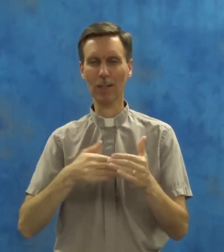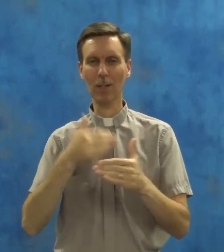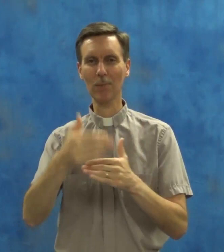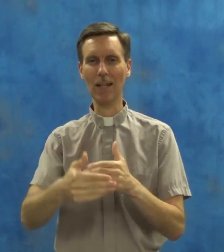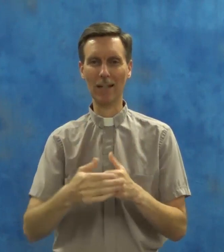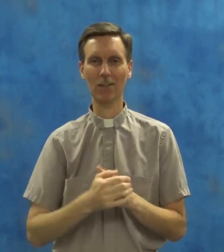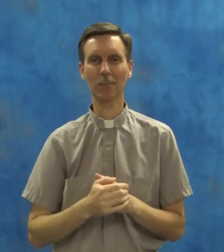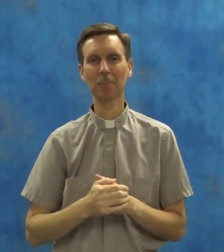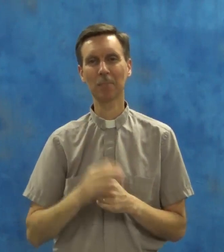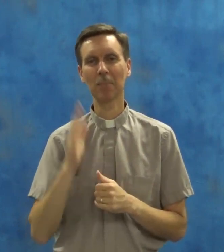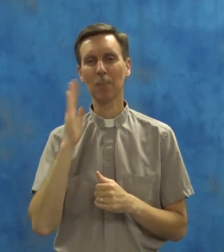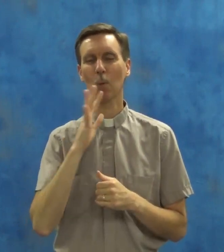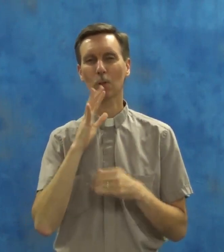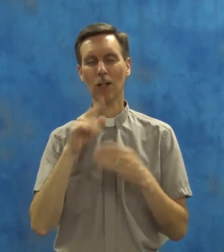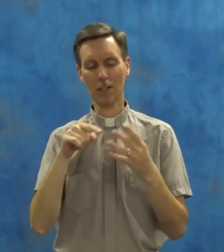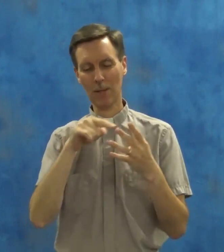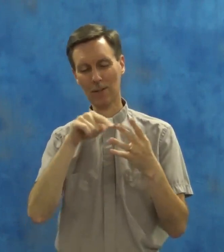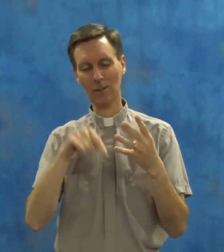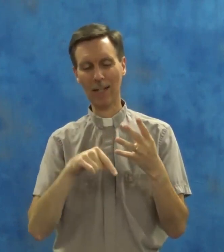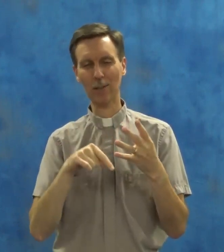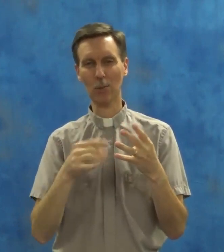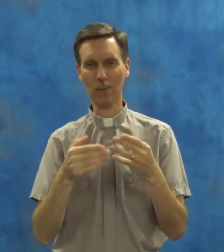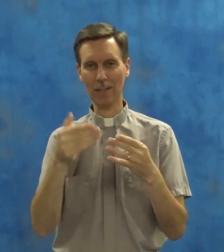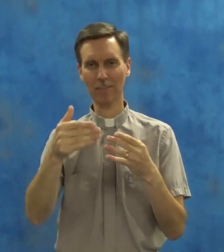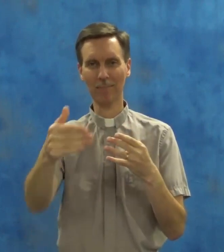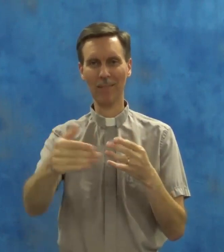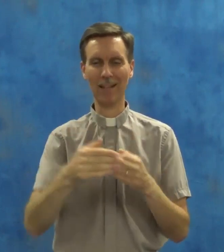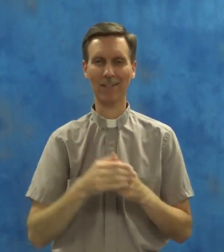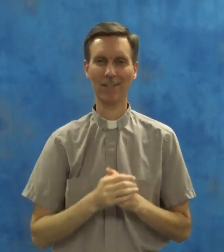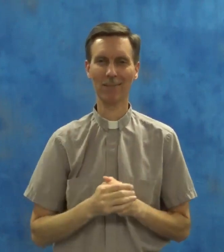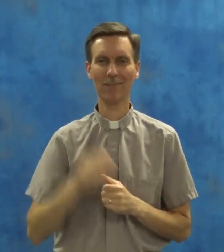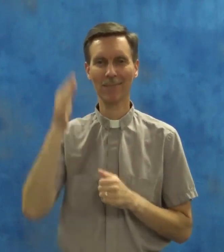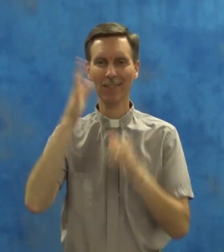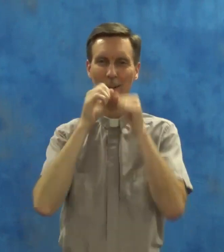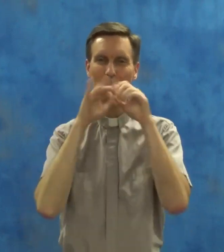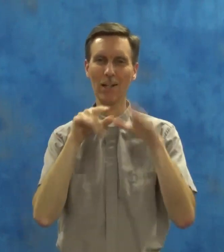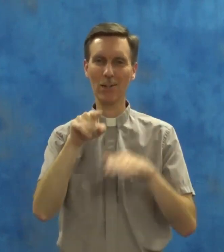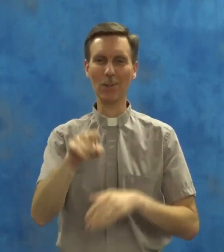one comes next. But we'll talk about the next three next. God bless you.